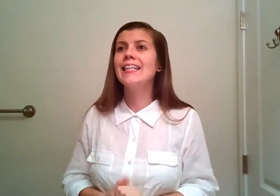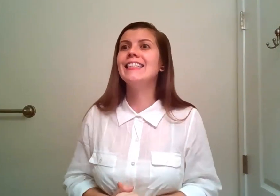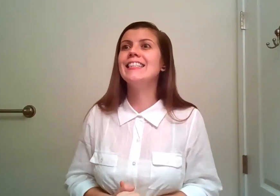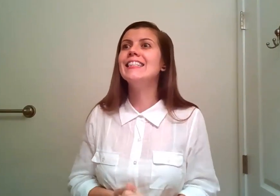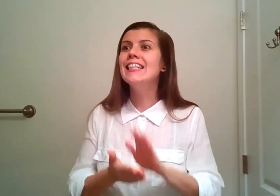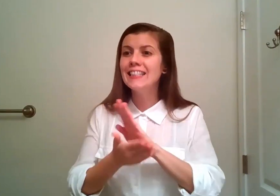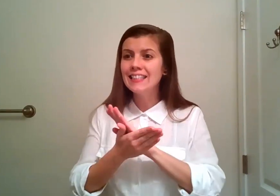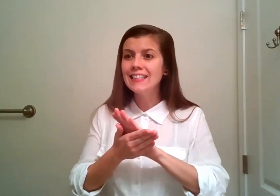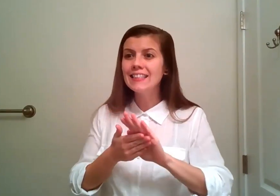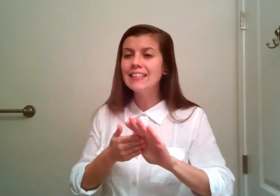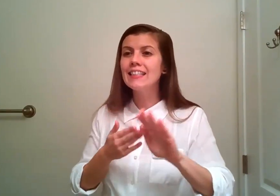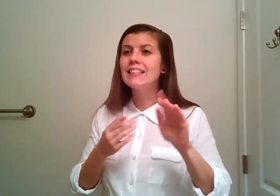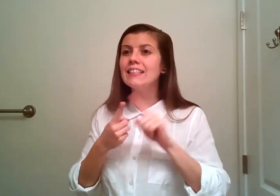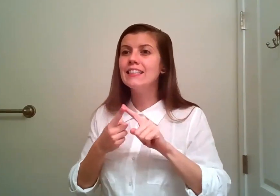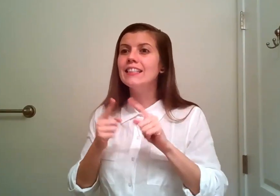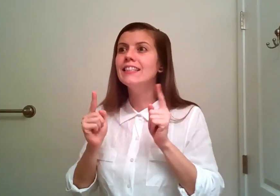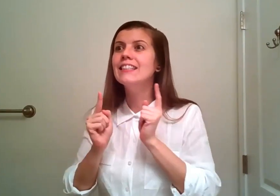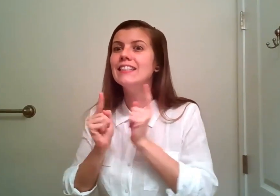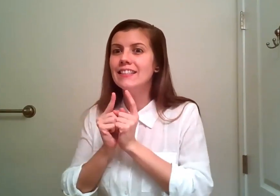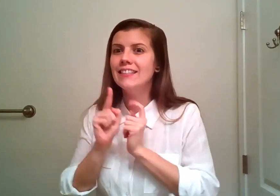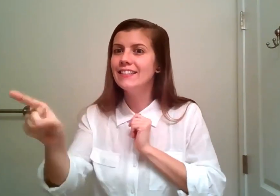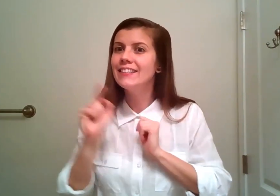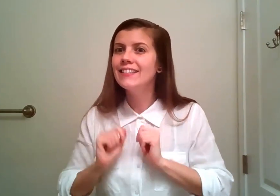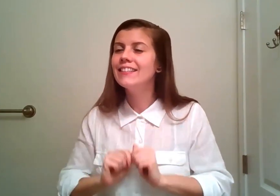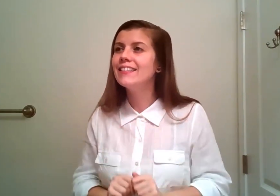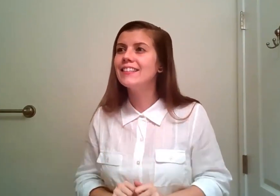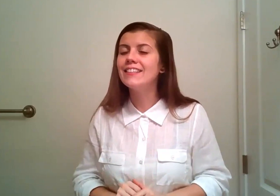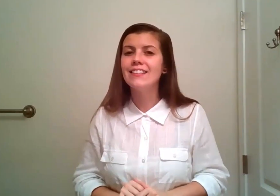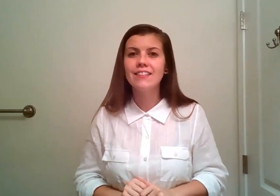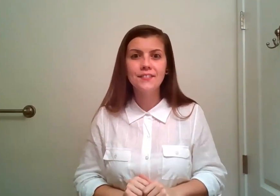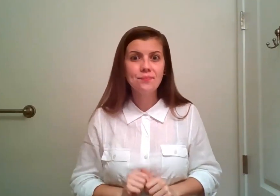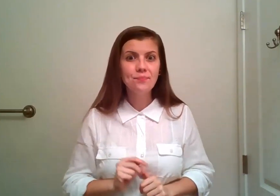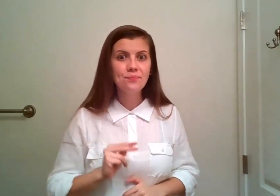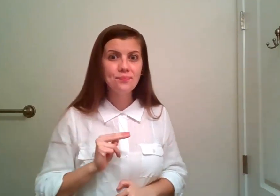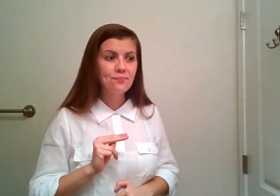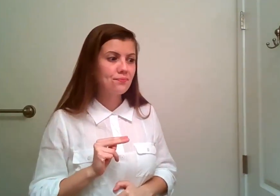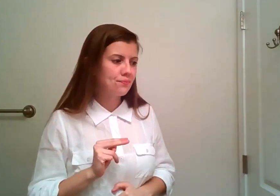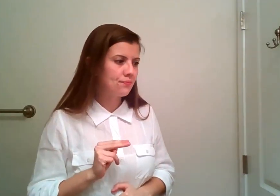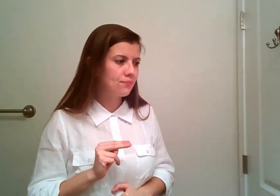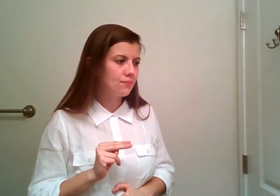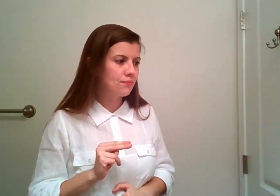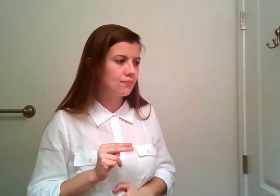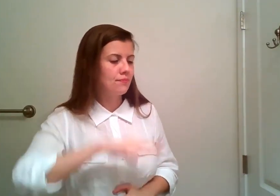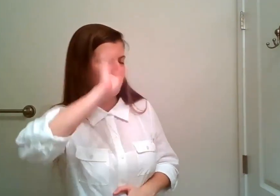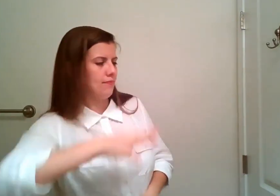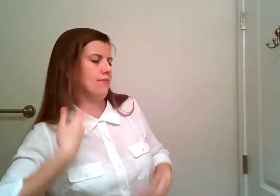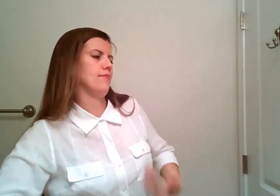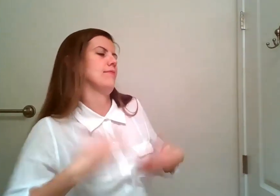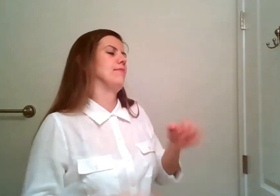Jackie. Nice to meet you." I said it just like that. And they looked at me and said,